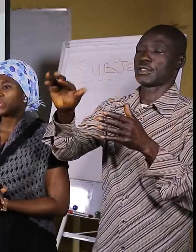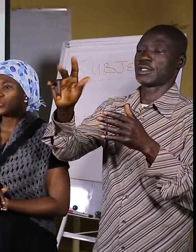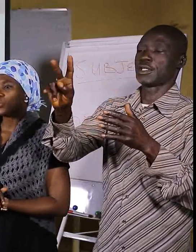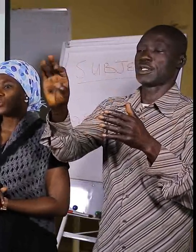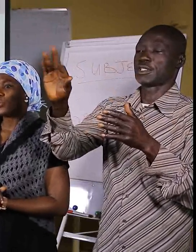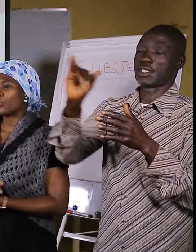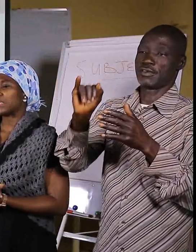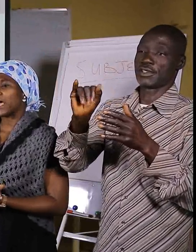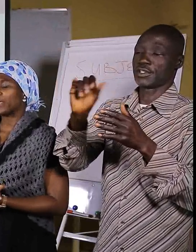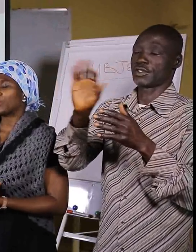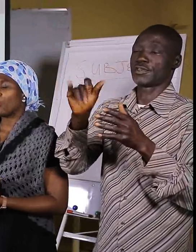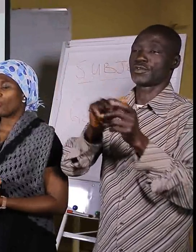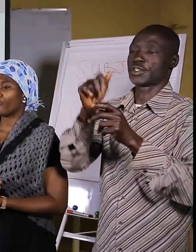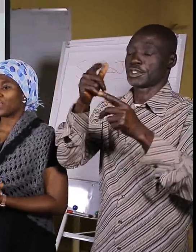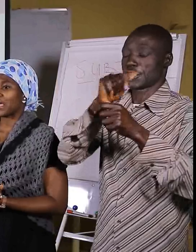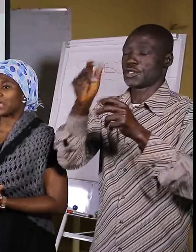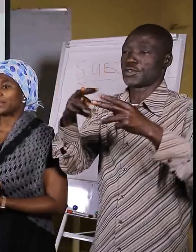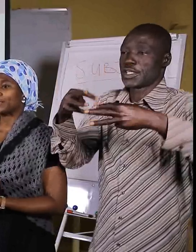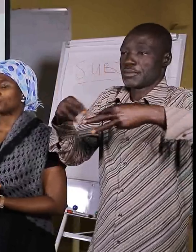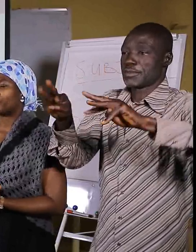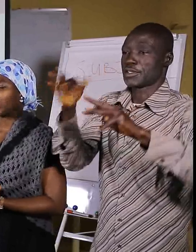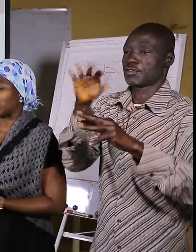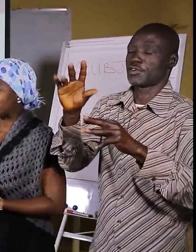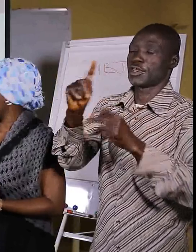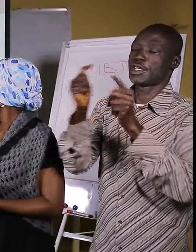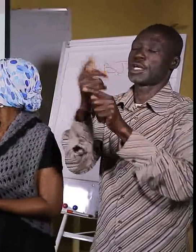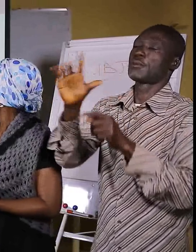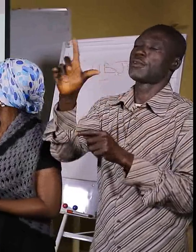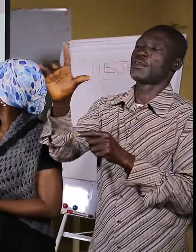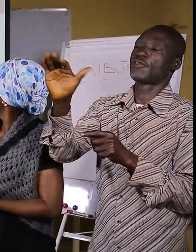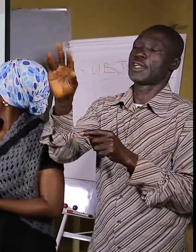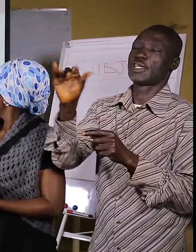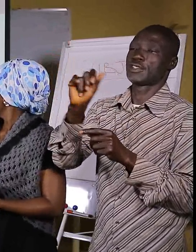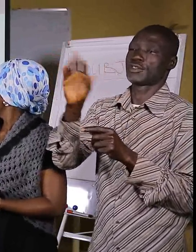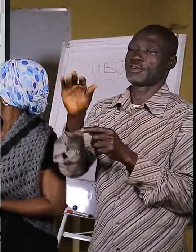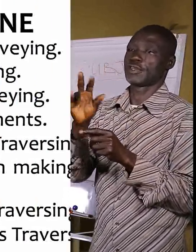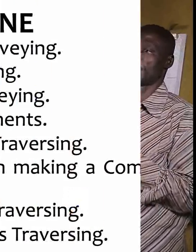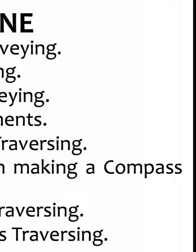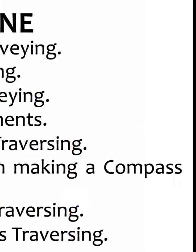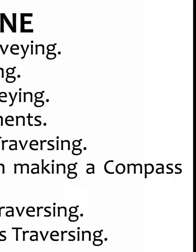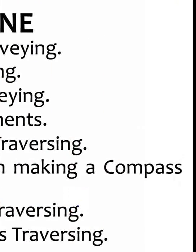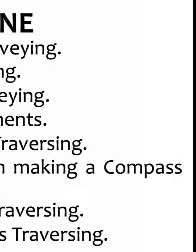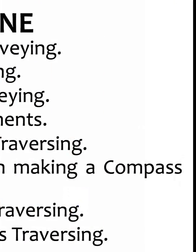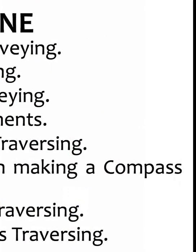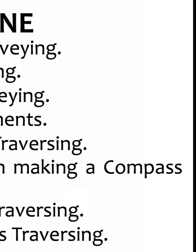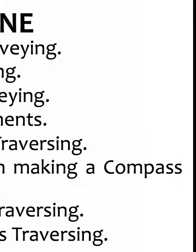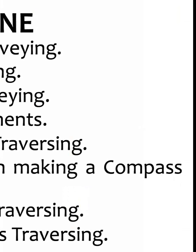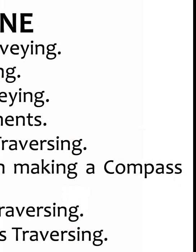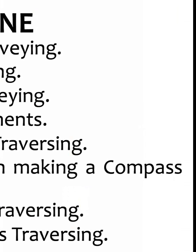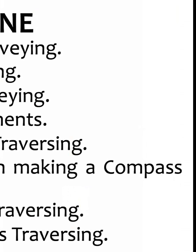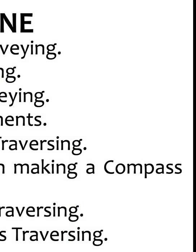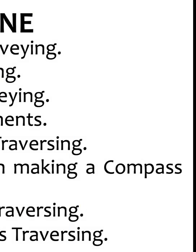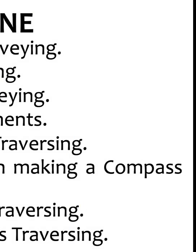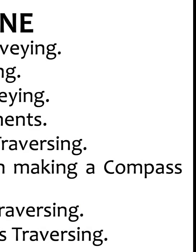another method or type of land surveying method. We'll look at the definition of